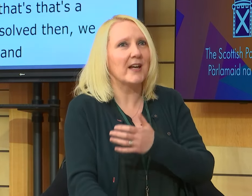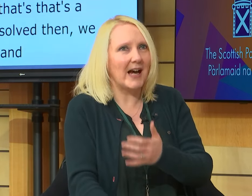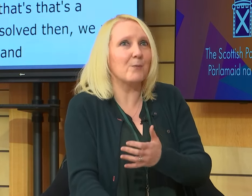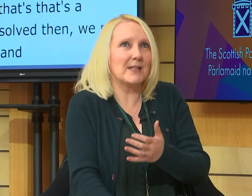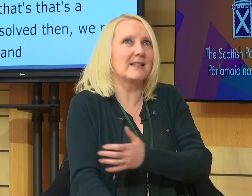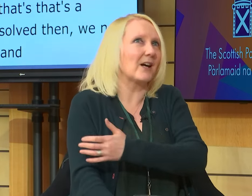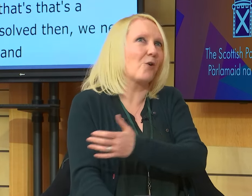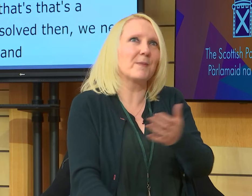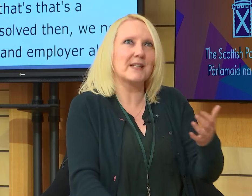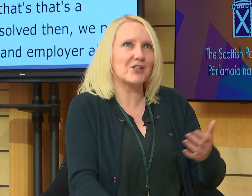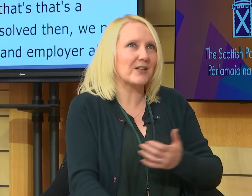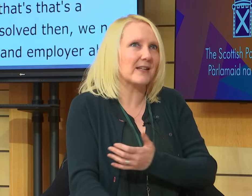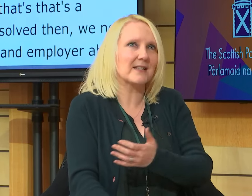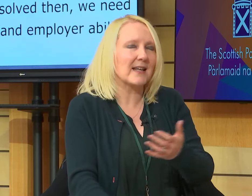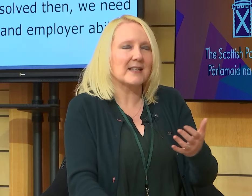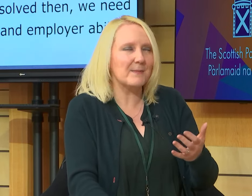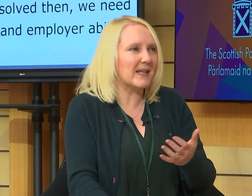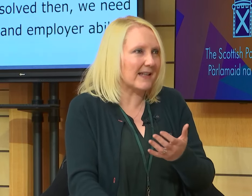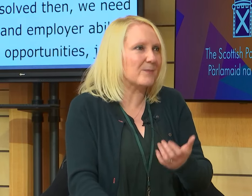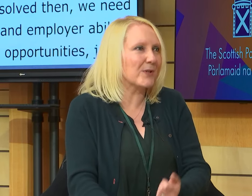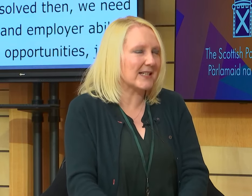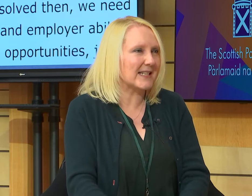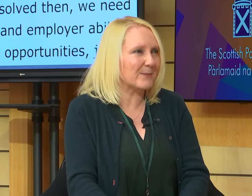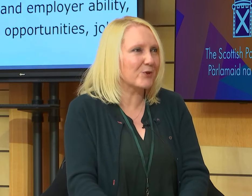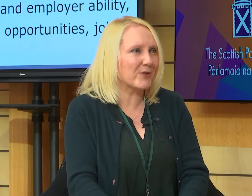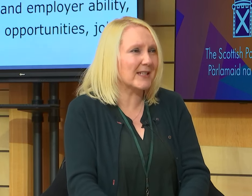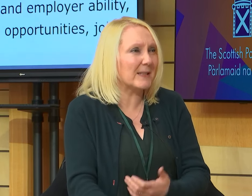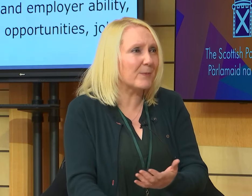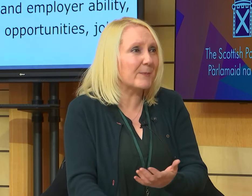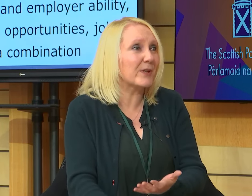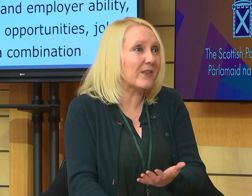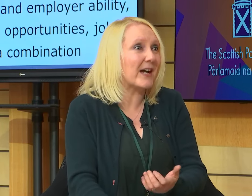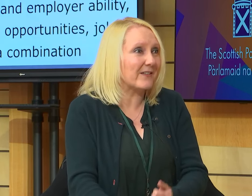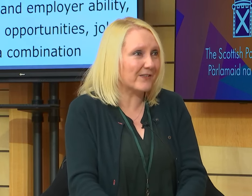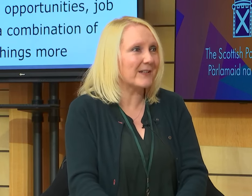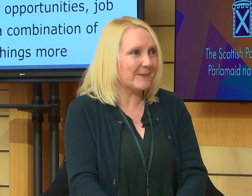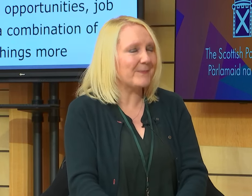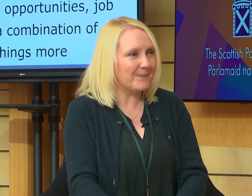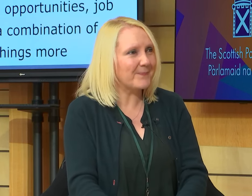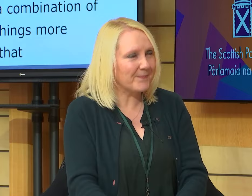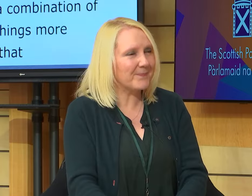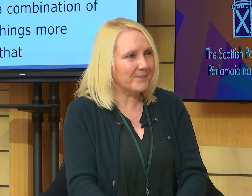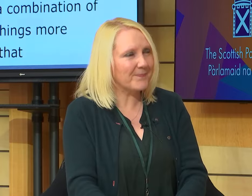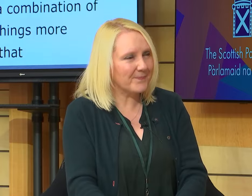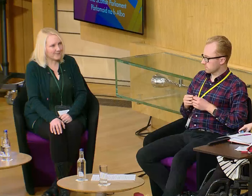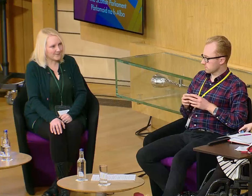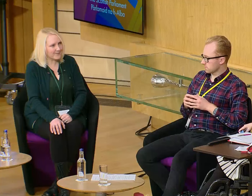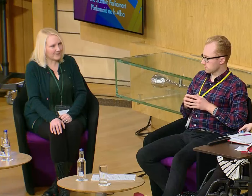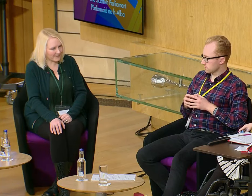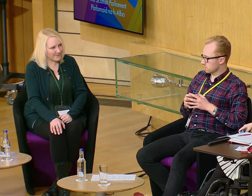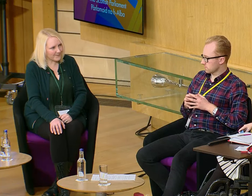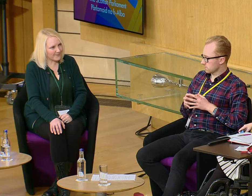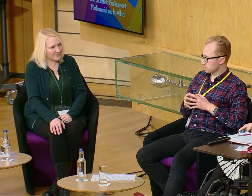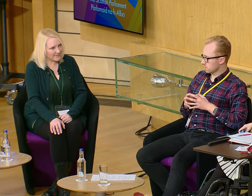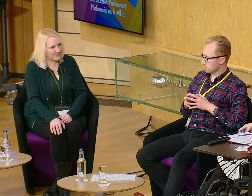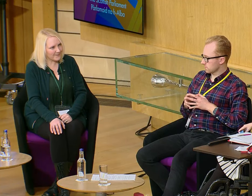creation, and we need a combination of things to make things more accessible so that disabled people can thrive. I mean, you've just perfectly put it.